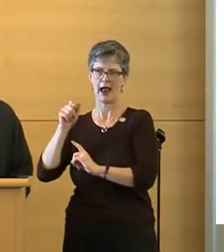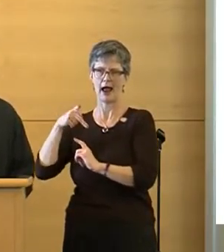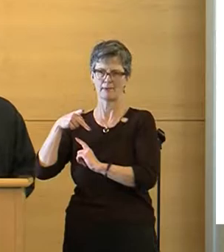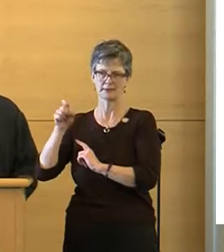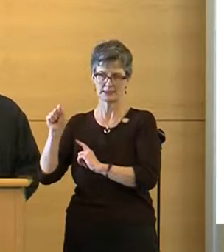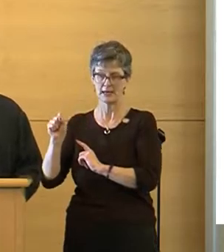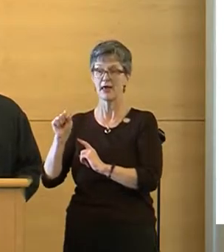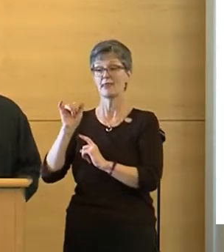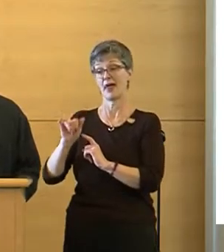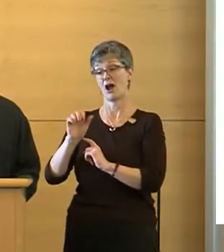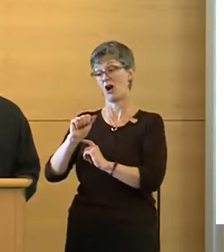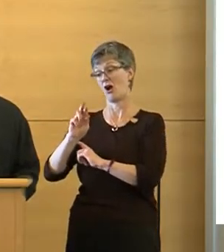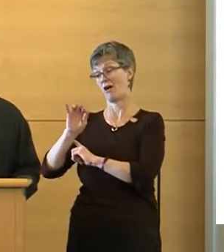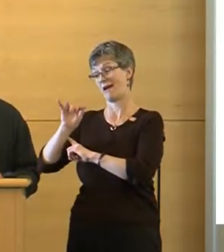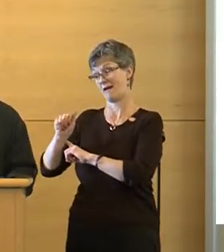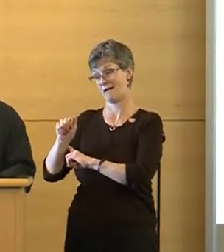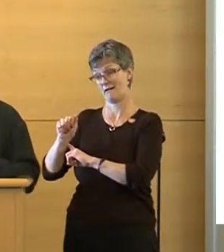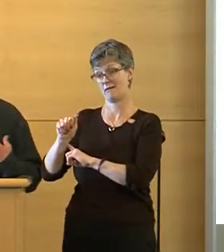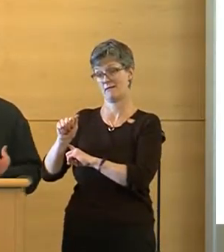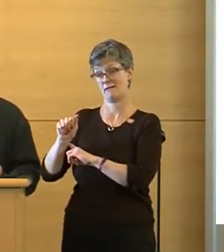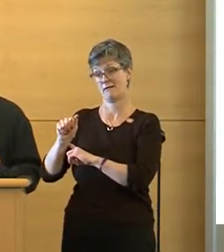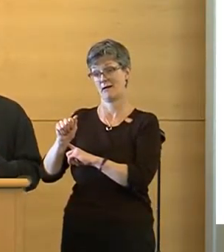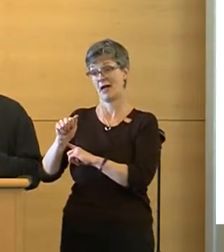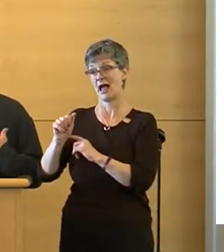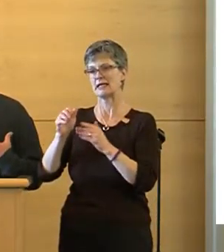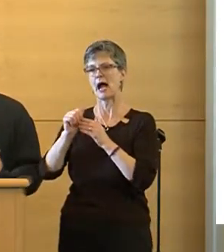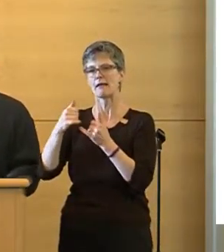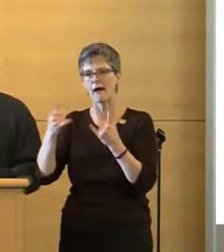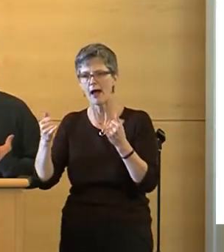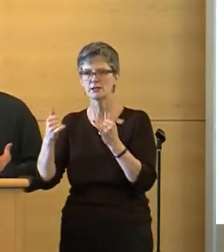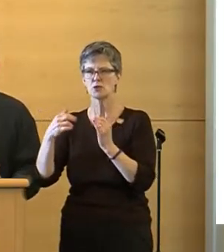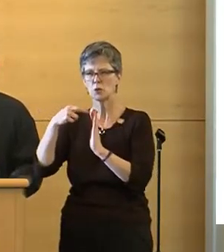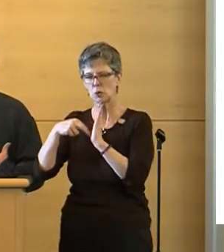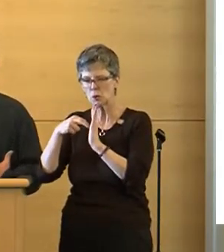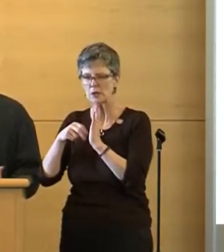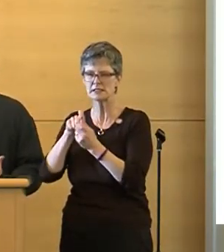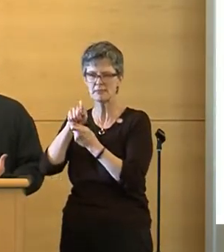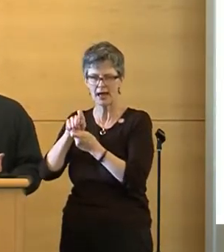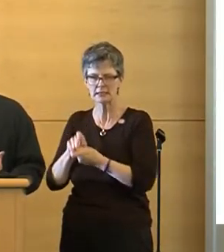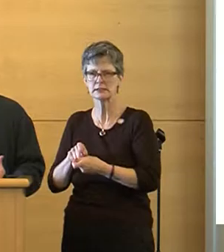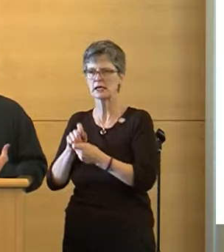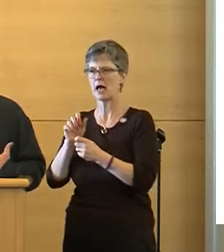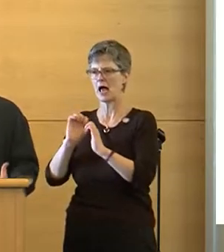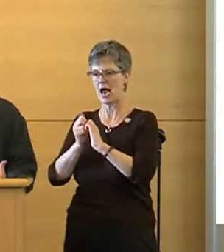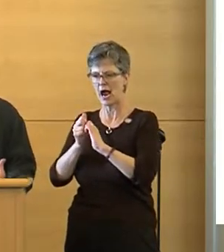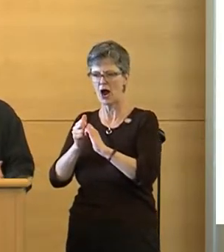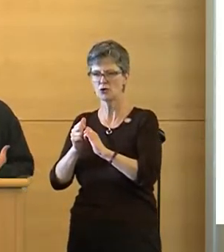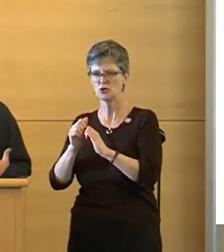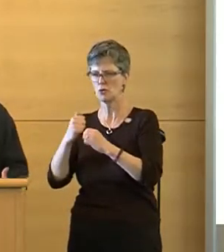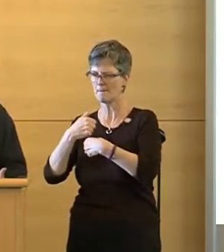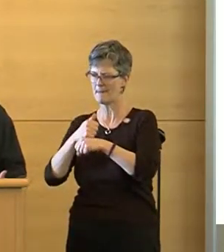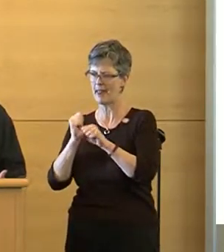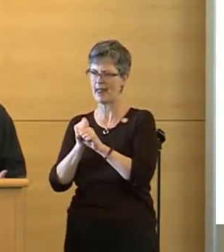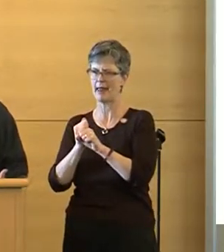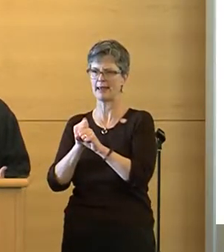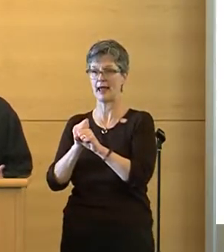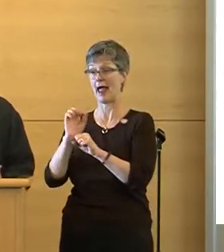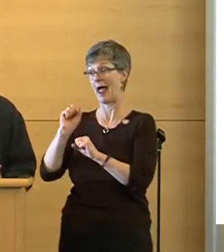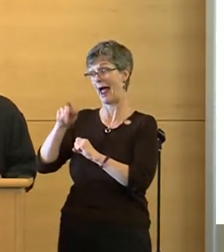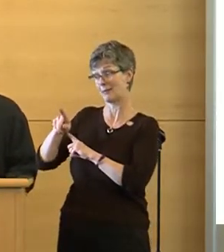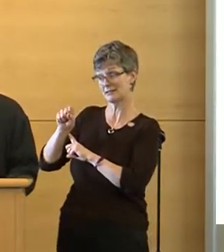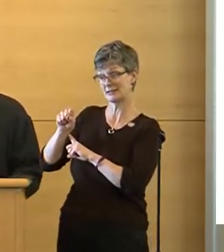set of guidelines. And then there's another new specification called ARIA, stands for Accessible Rich Internet